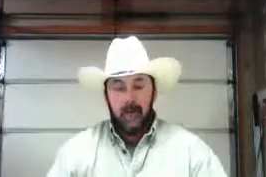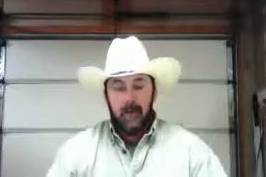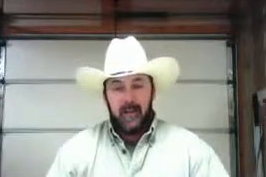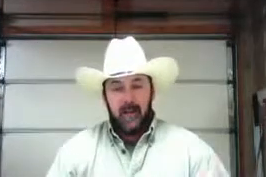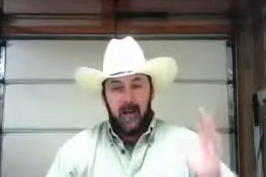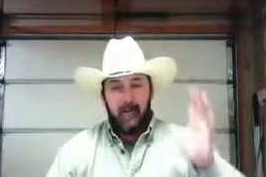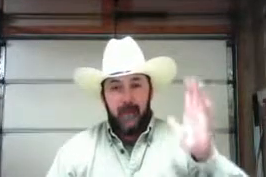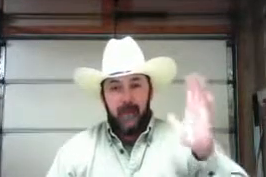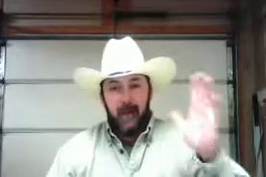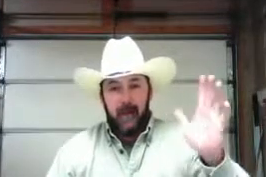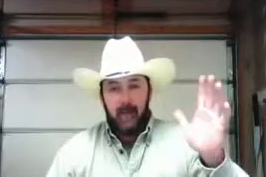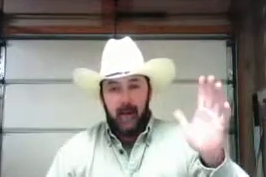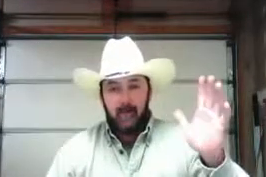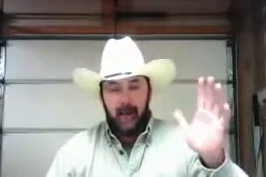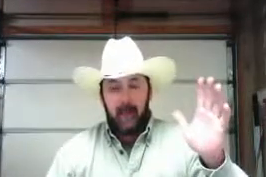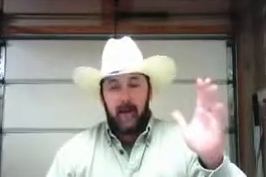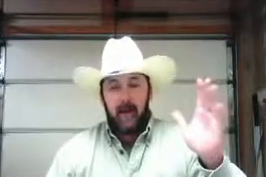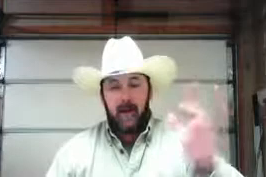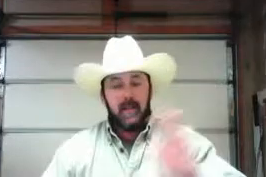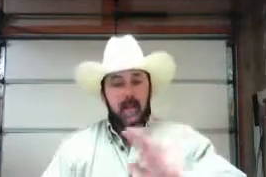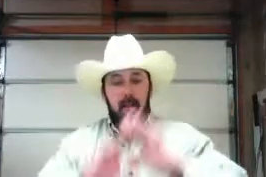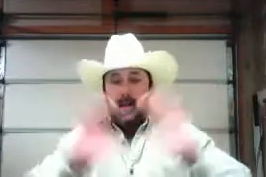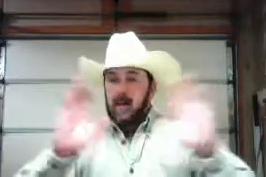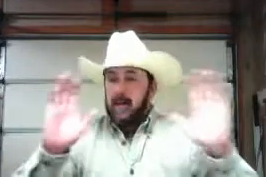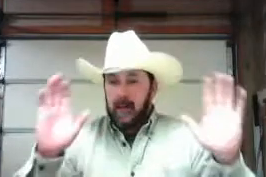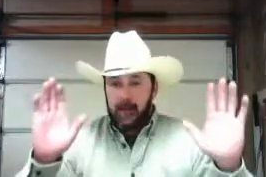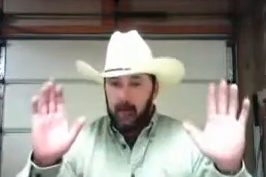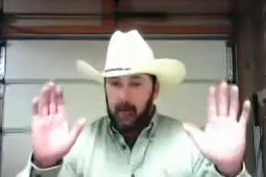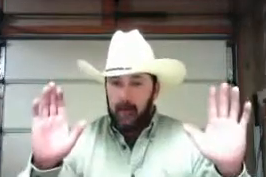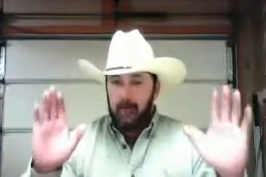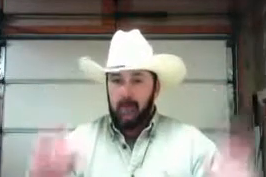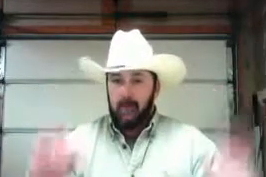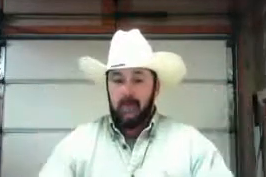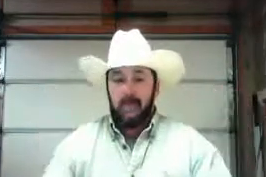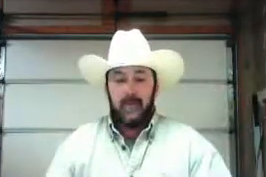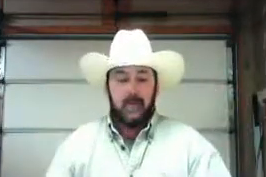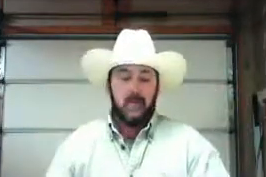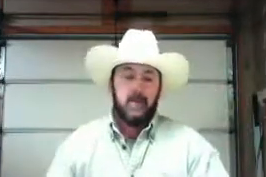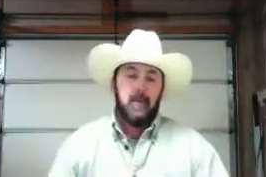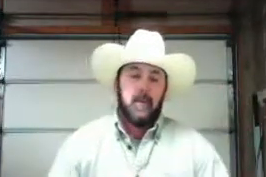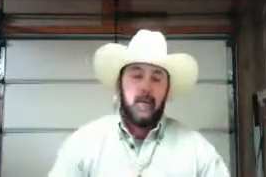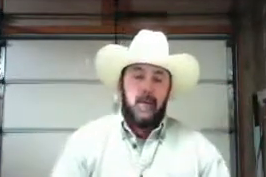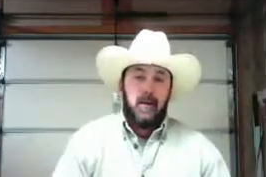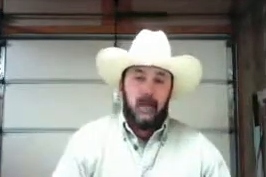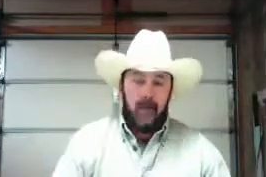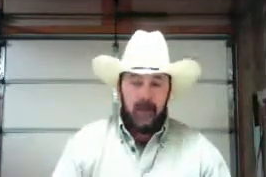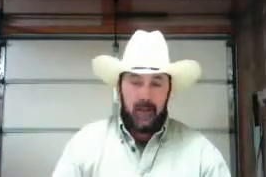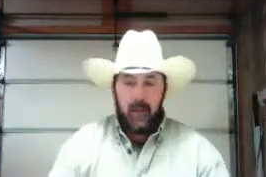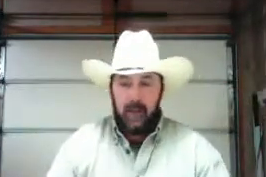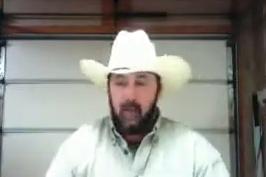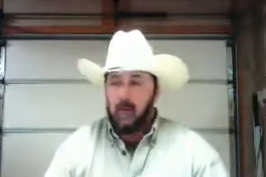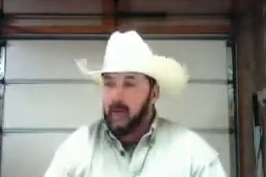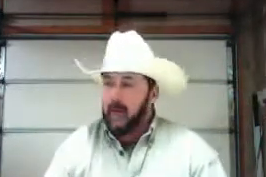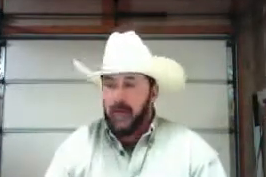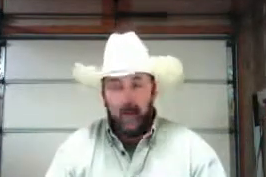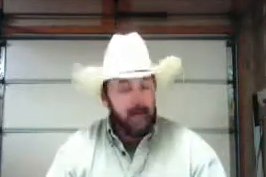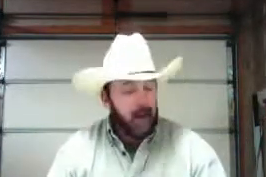this is not a friggin' video game on Xbox. This is for real. So, let me just say, if you email